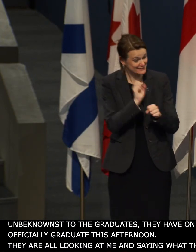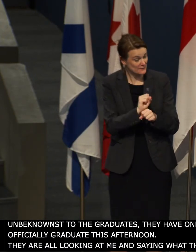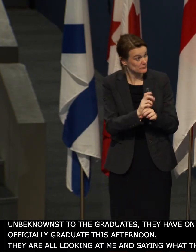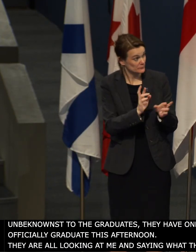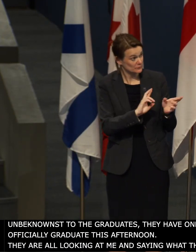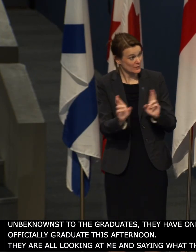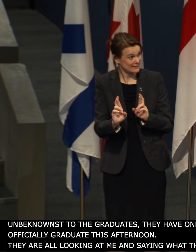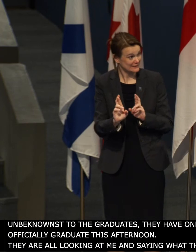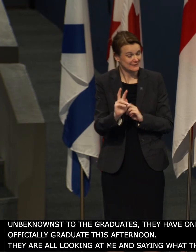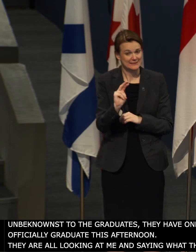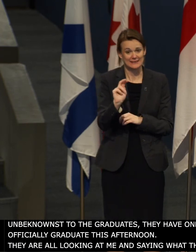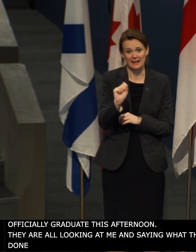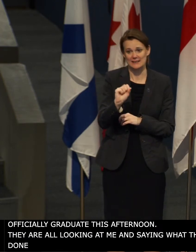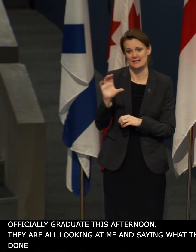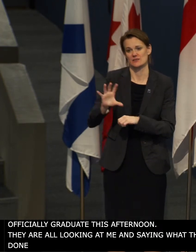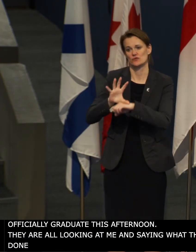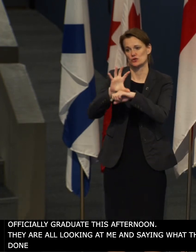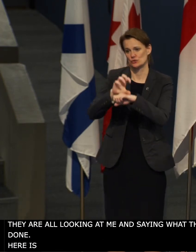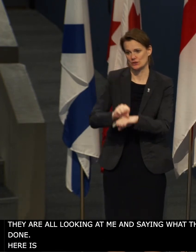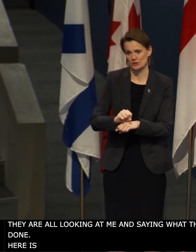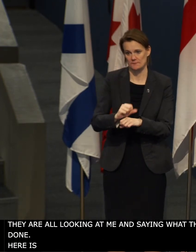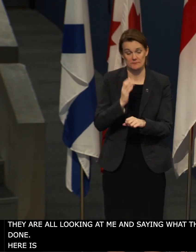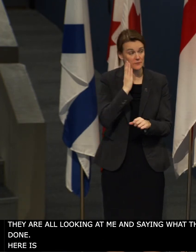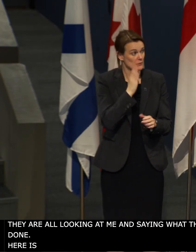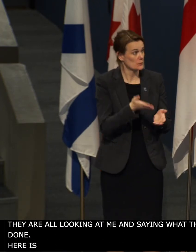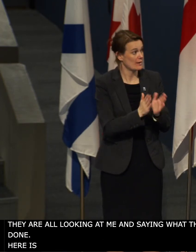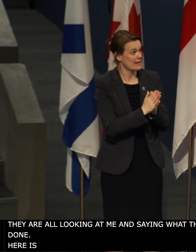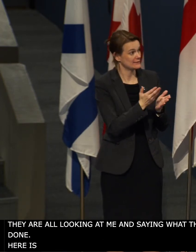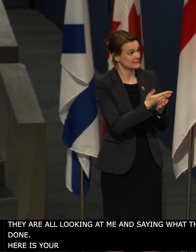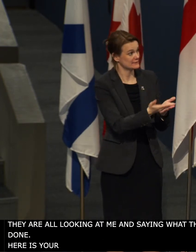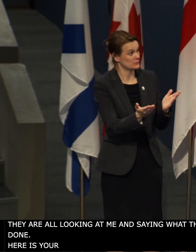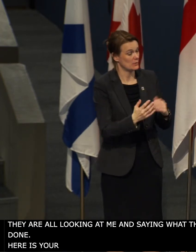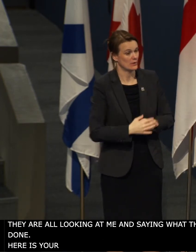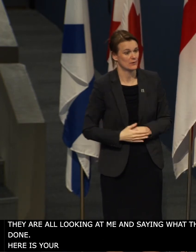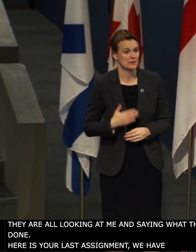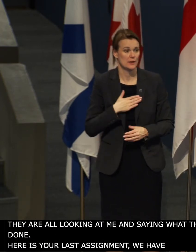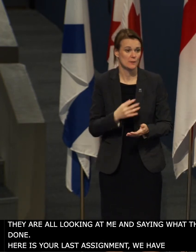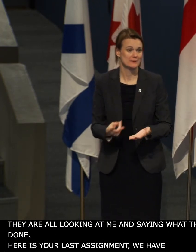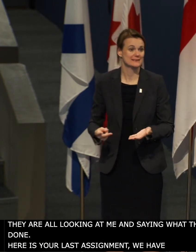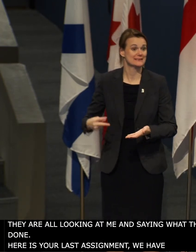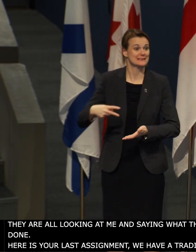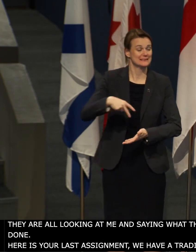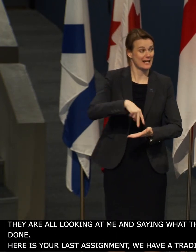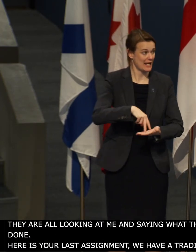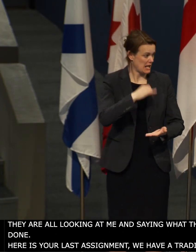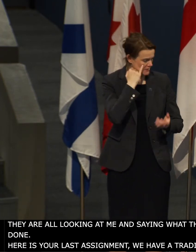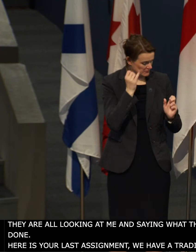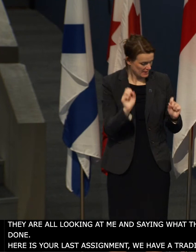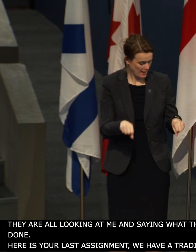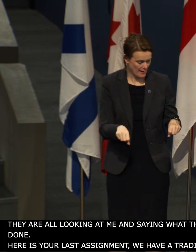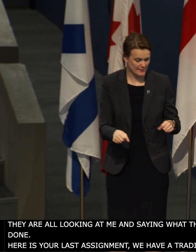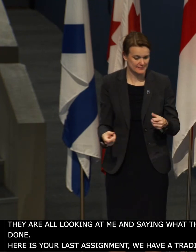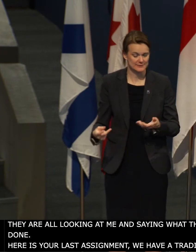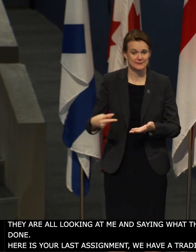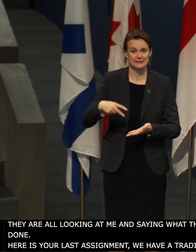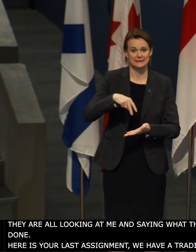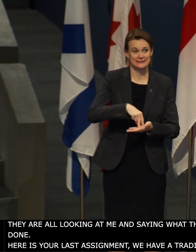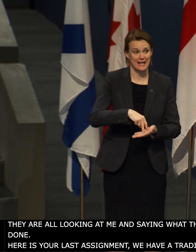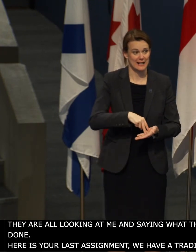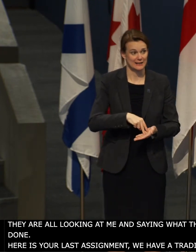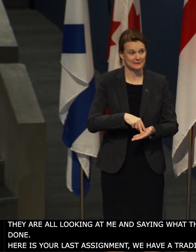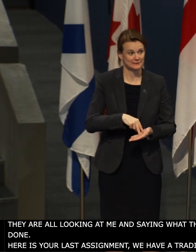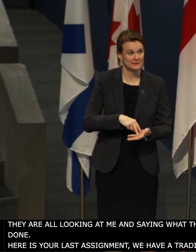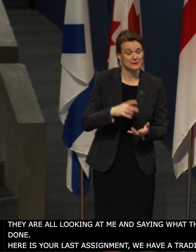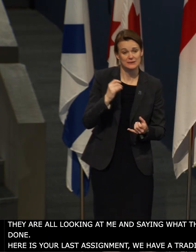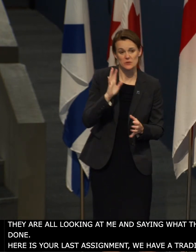have a tradition at NSCC where I ask the graduating class to stand as they're able, and as their